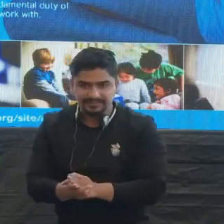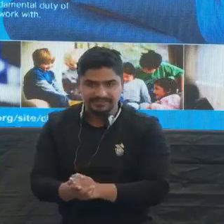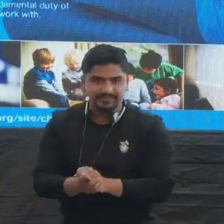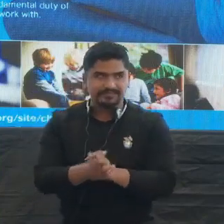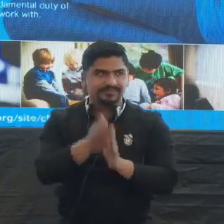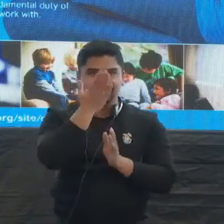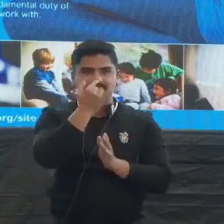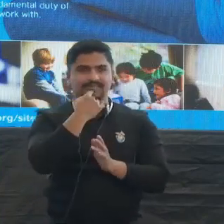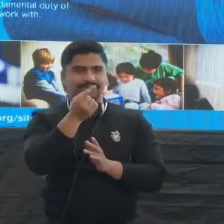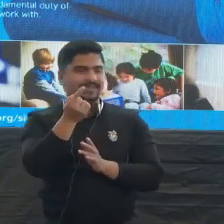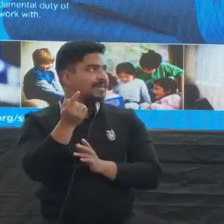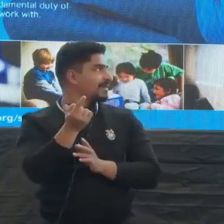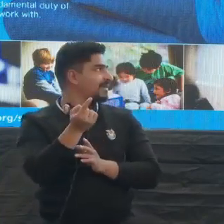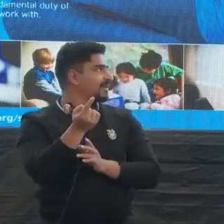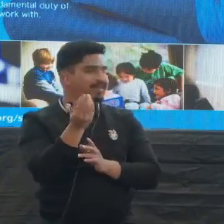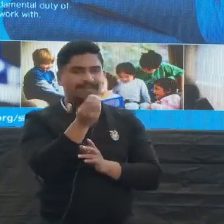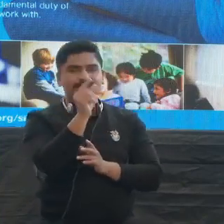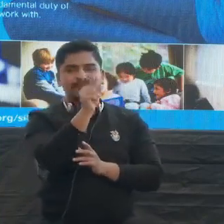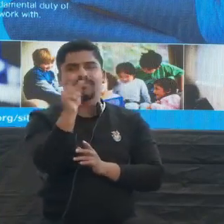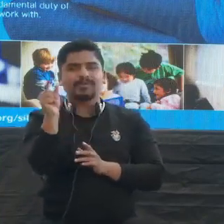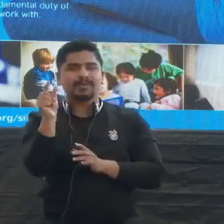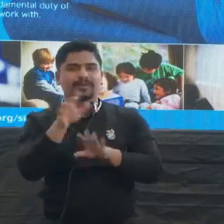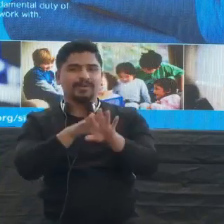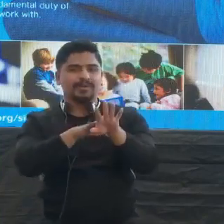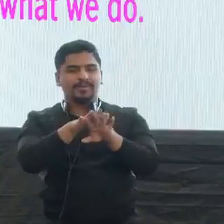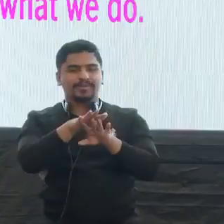because some